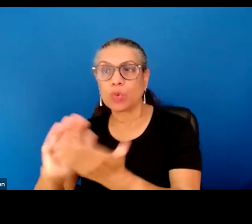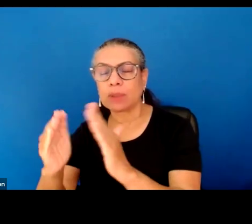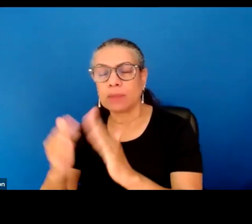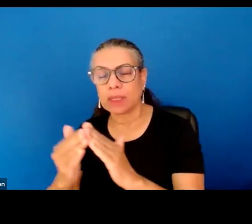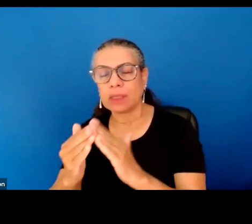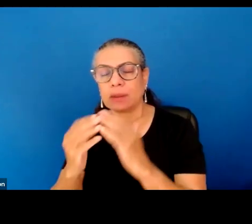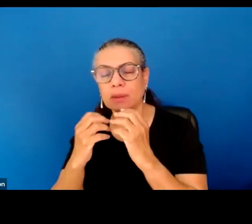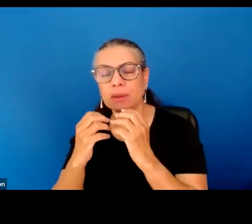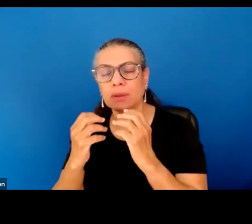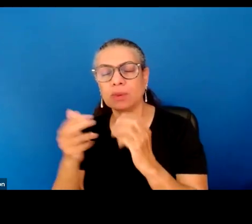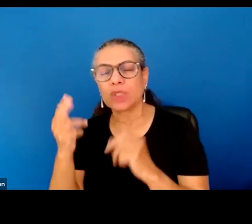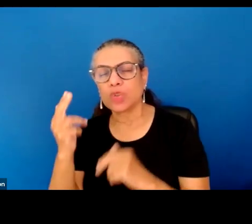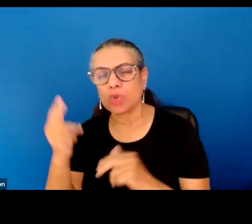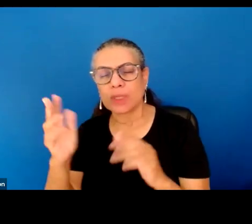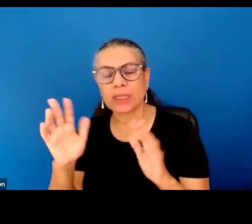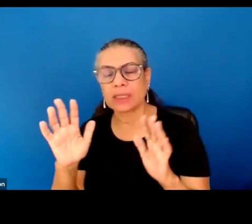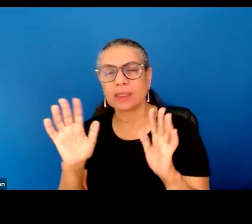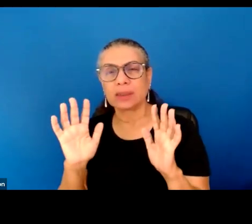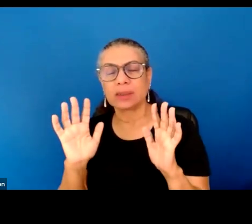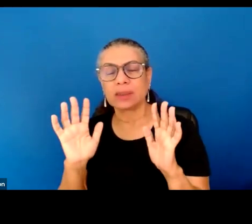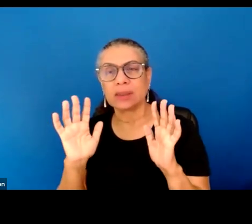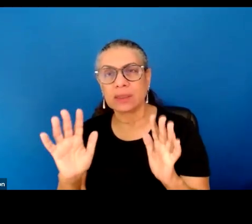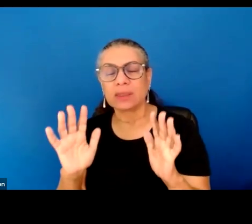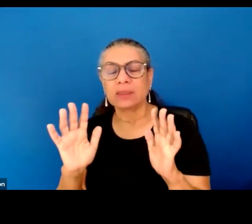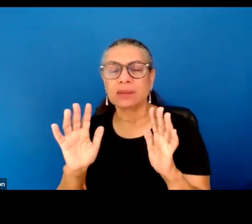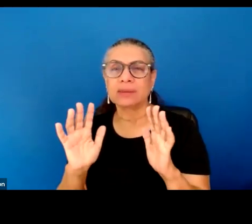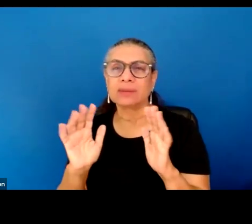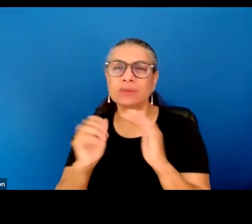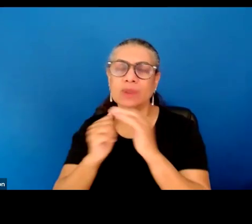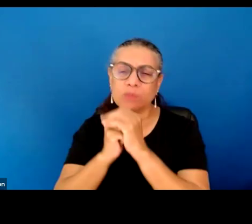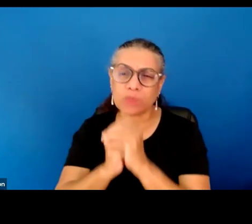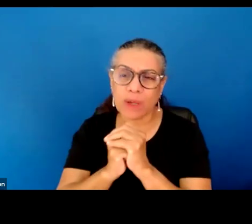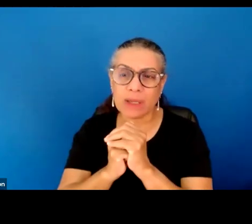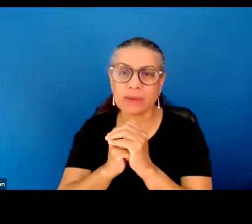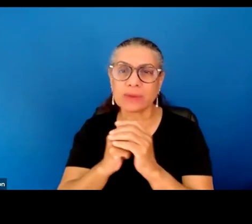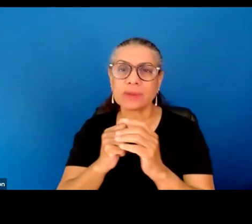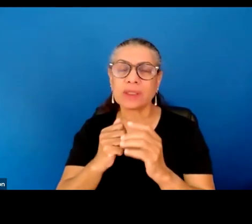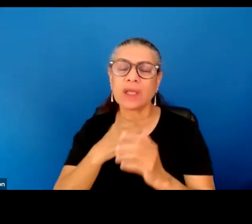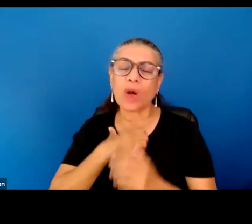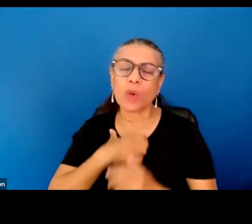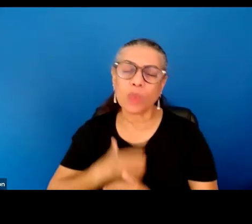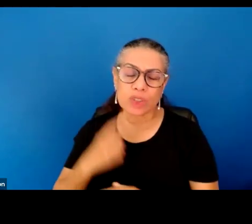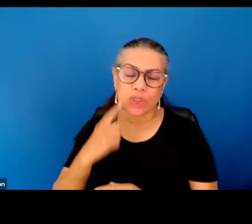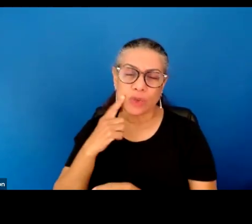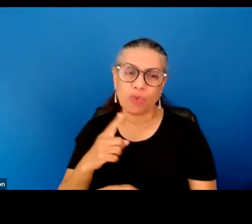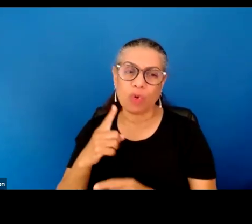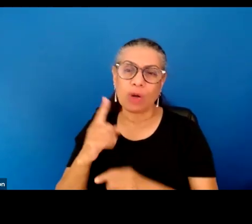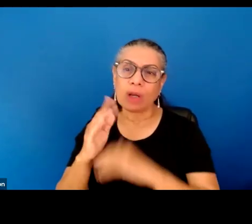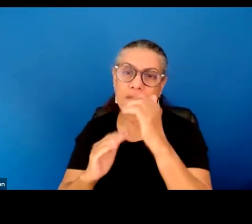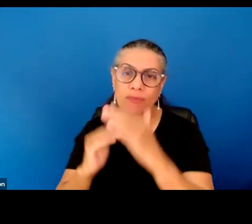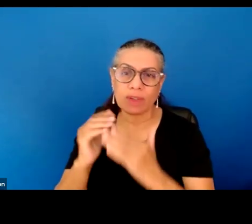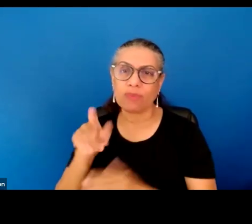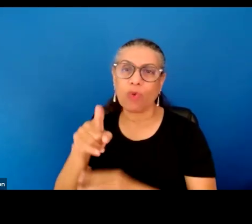matters. And so just, you know, extending prayers and sincerest wishes for comfort for